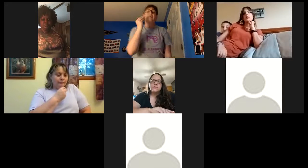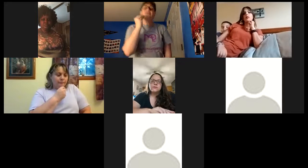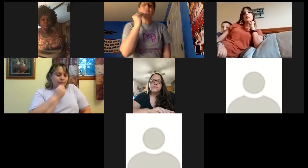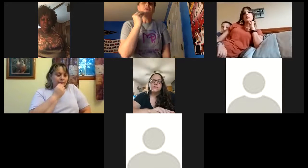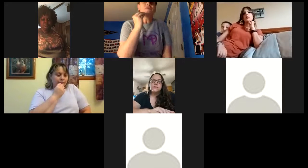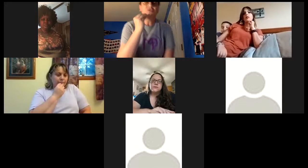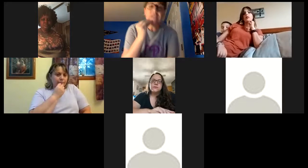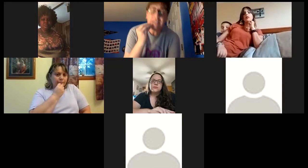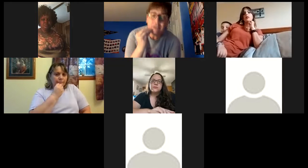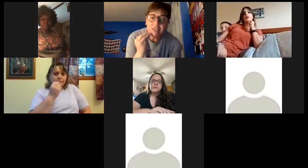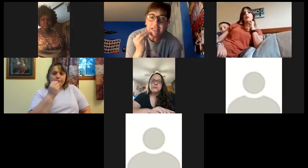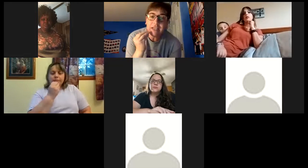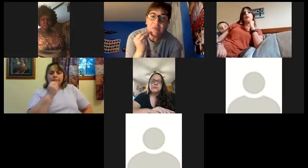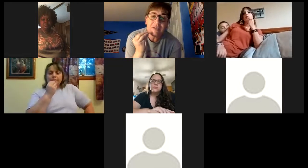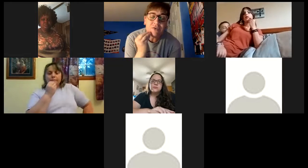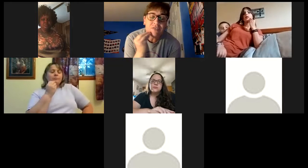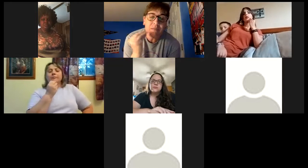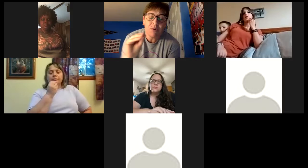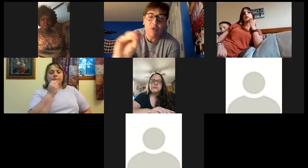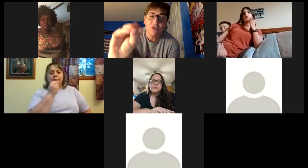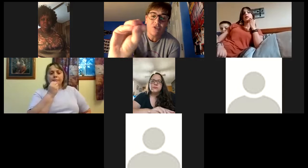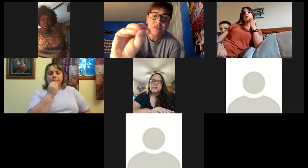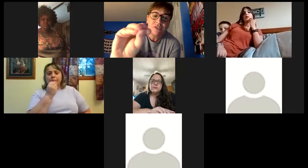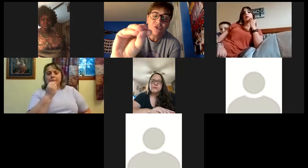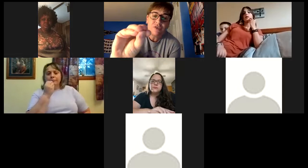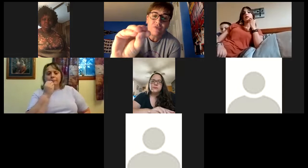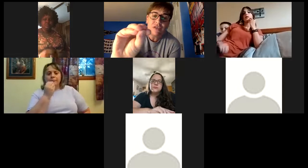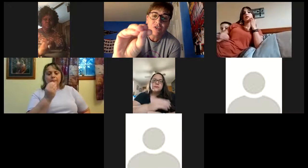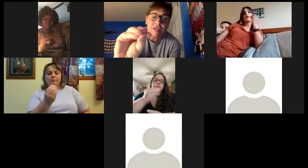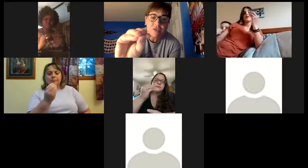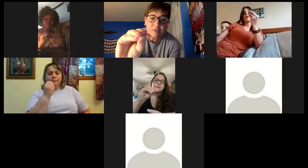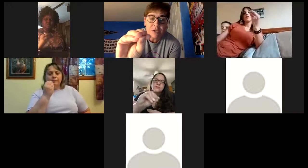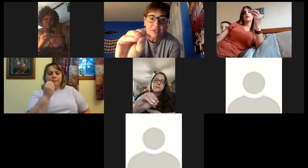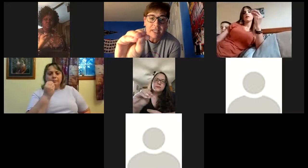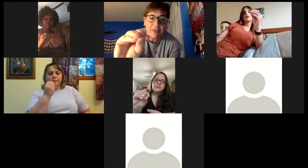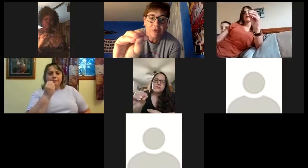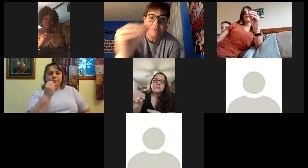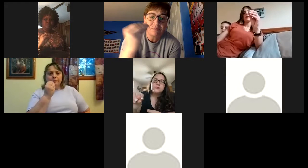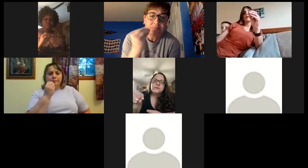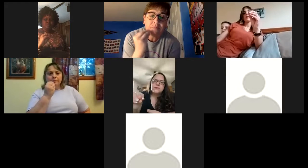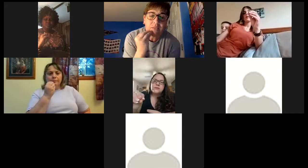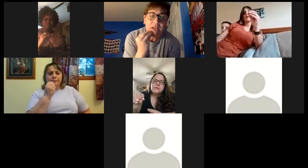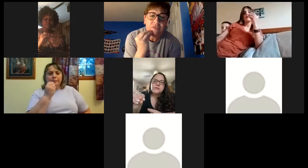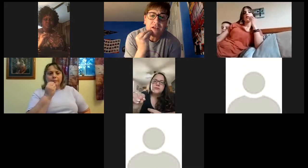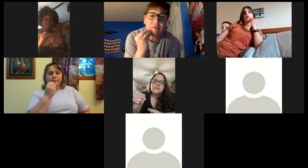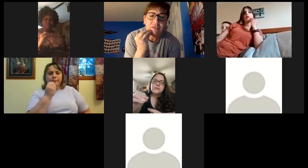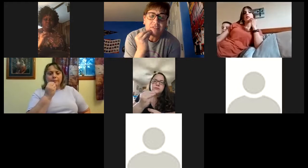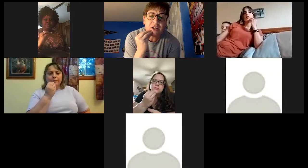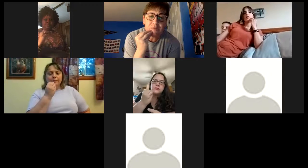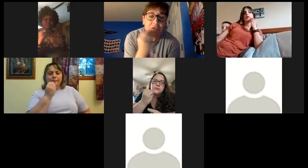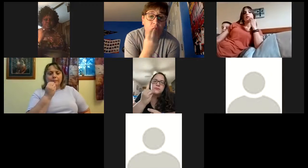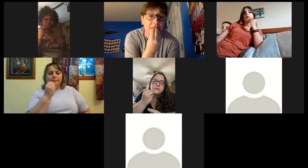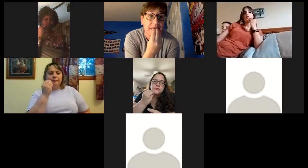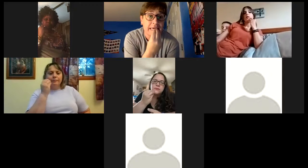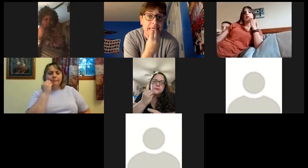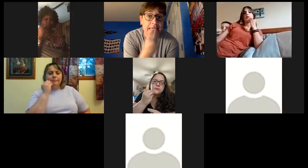So beautiful looks like it could be confusing, but what you're doing is you've got your fingertips all together, and you've got them here at the side of your